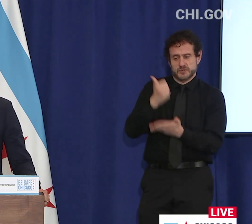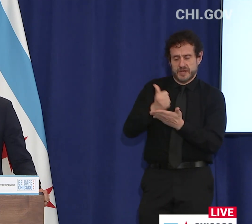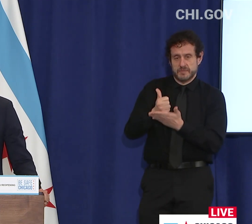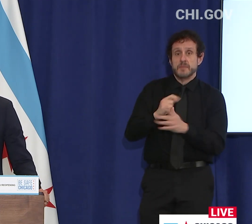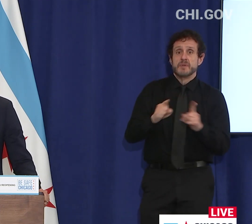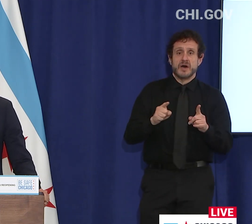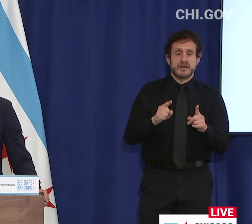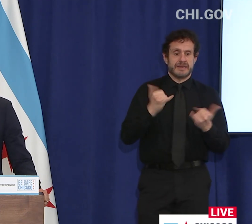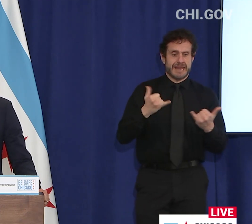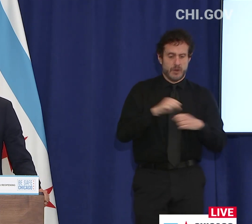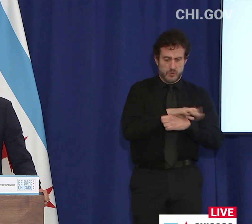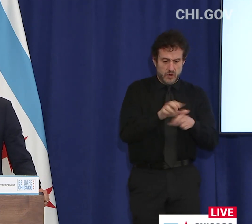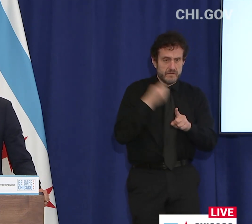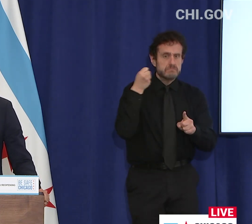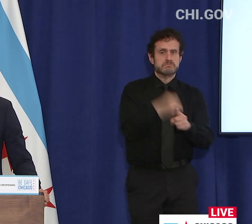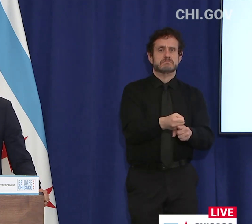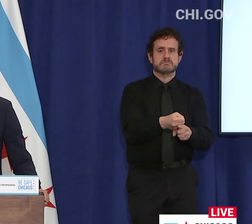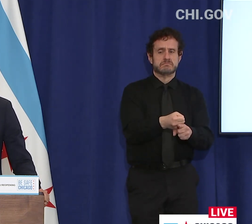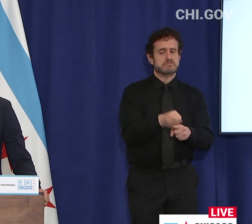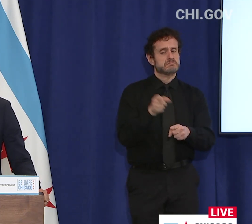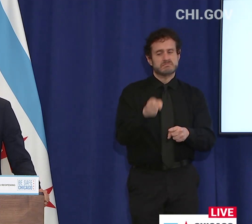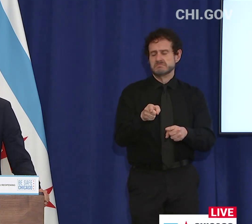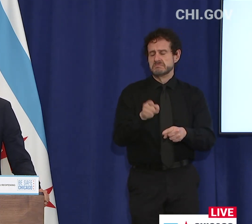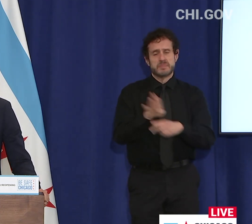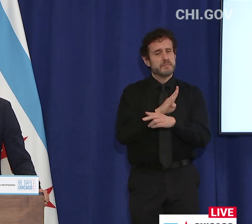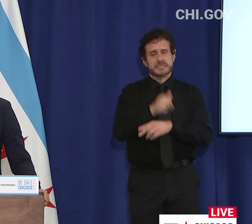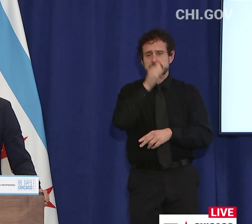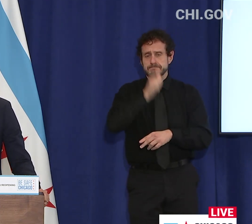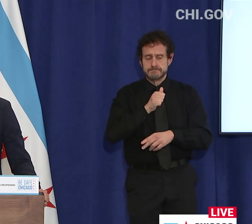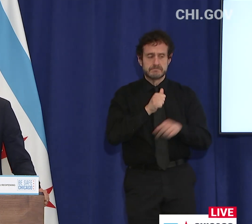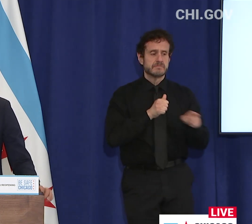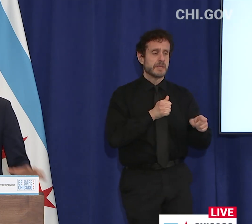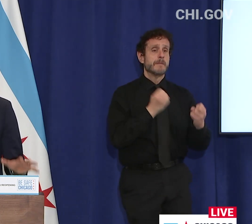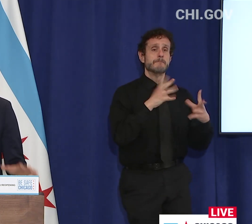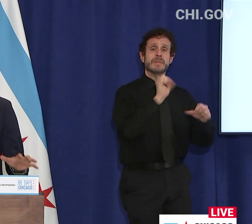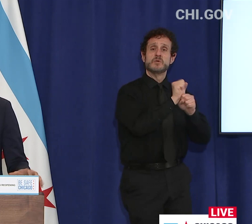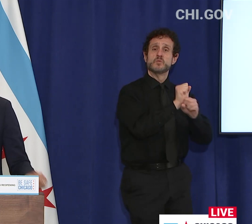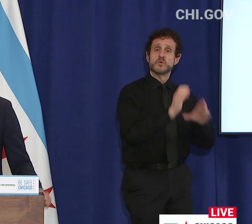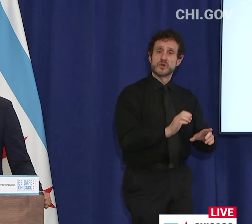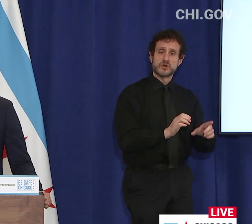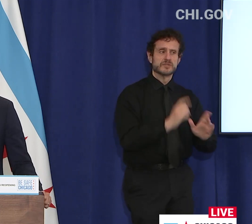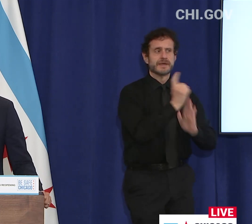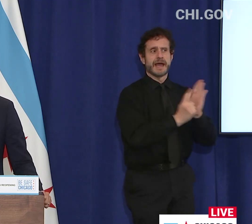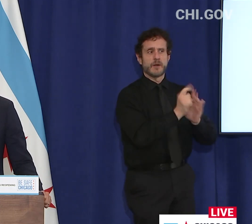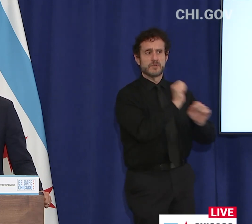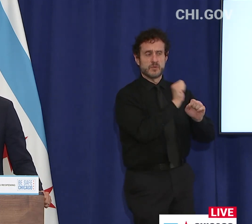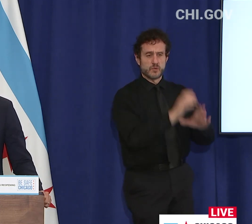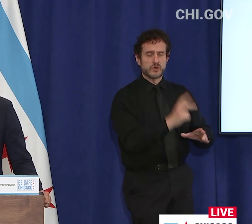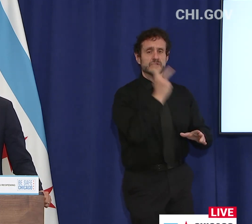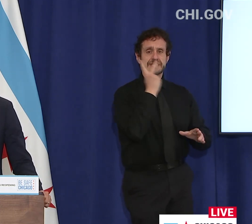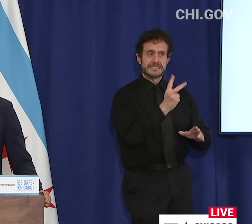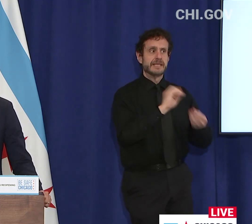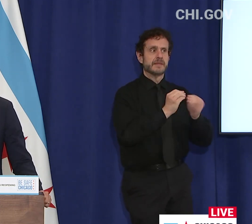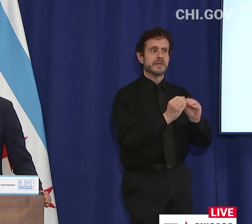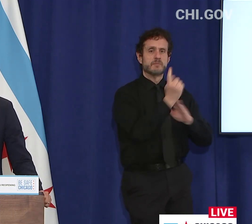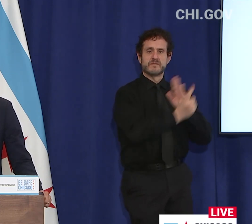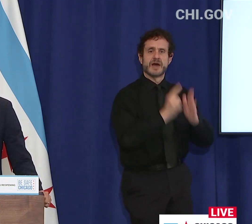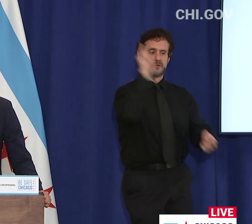hit home for our employees as well, with our hourly employees seeing their hours drop on average by